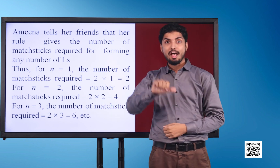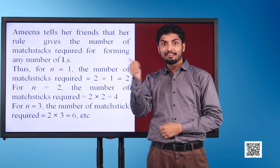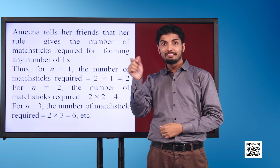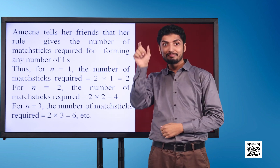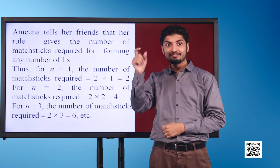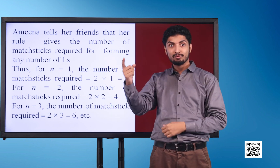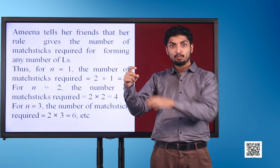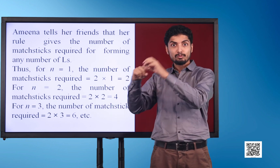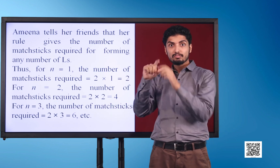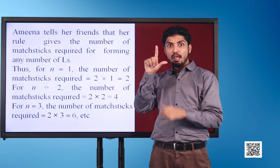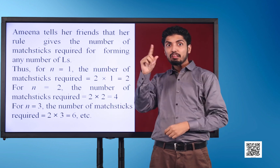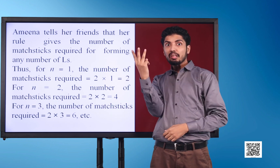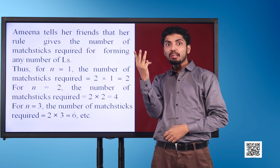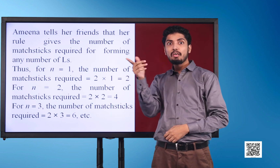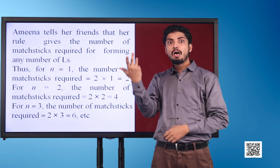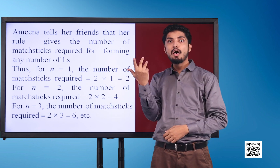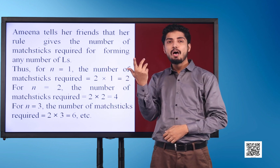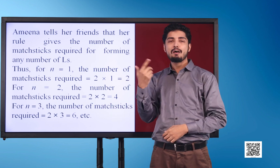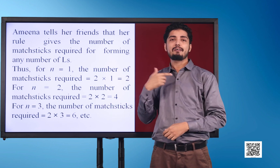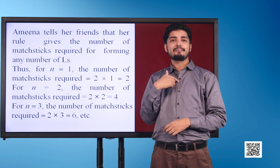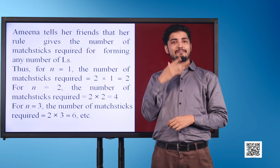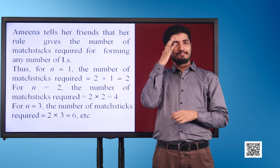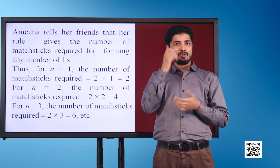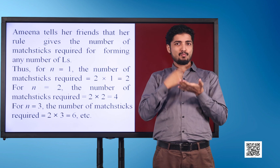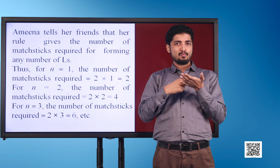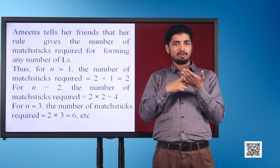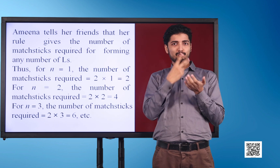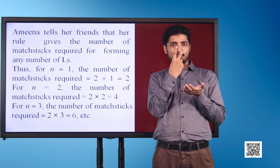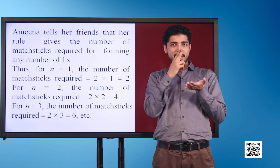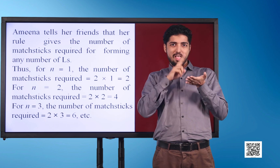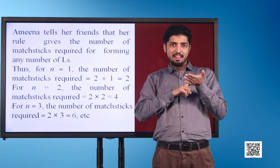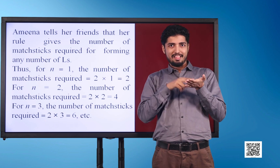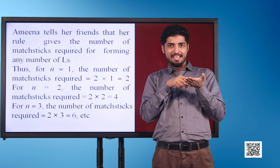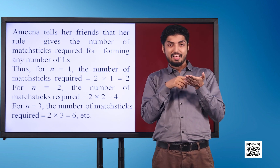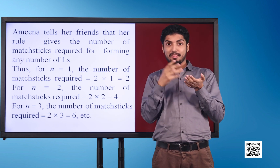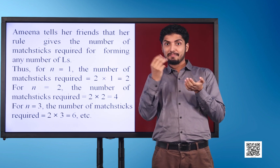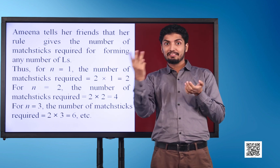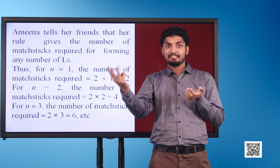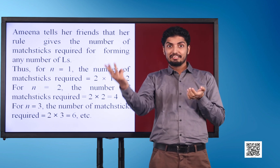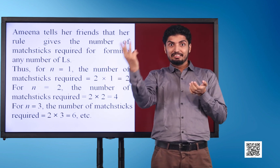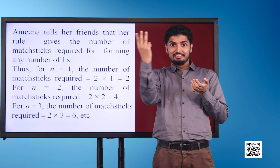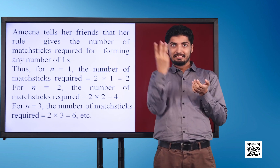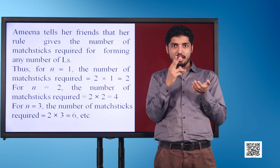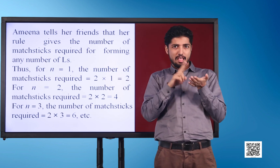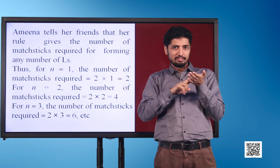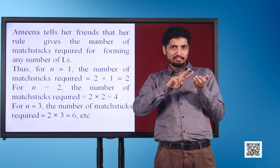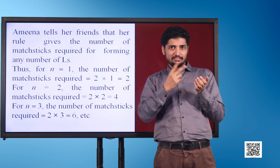For n equal to 3, the number of matchsticks required is equal to 2 multiplied by 3, equal to 6, etc.